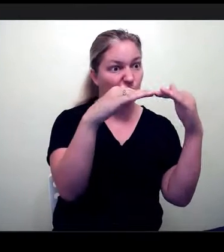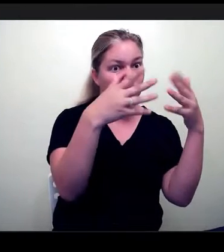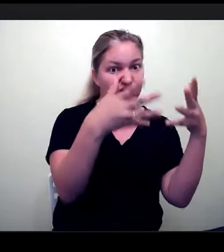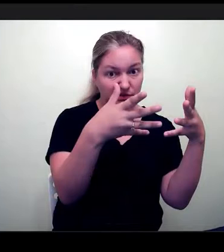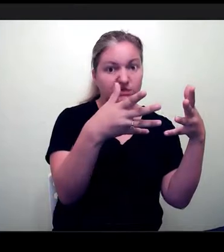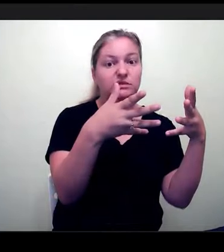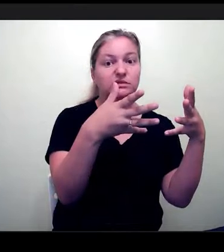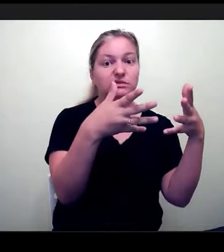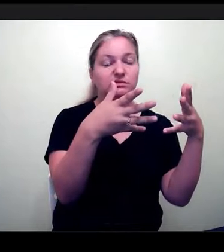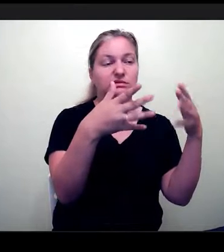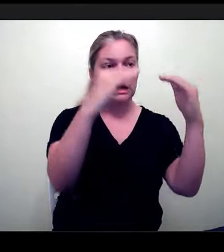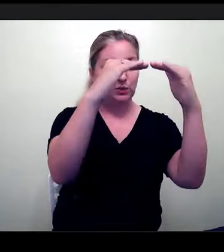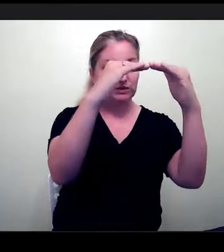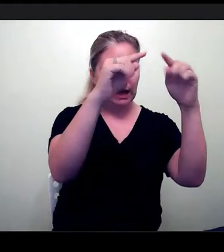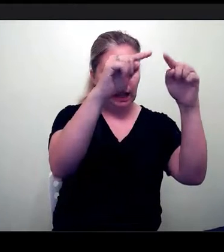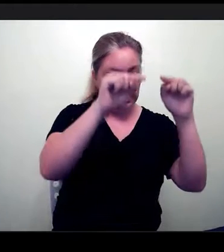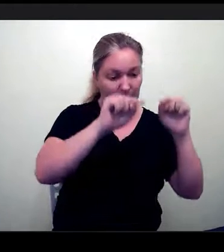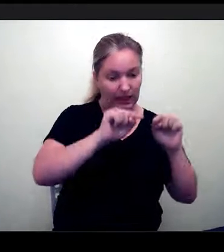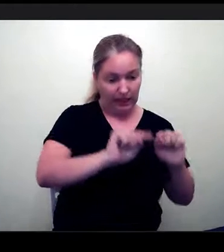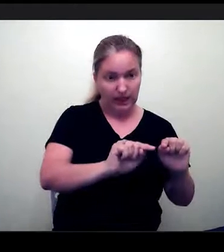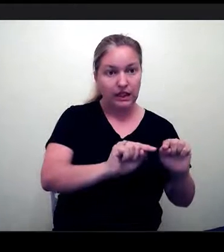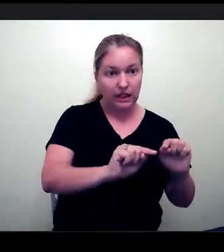Then we bring down our equal sign.